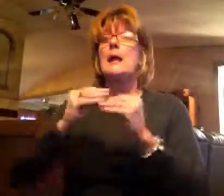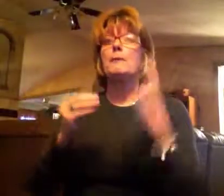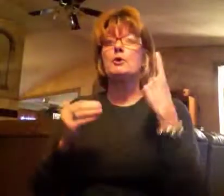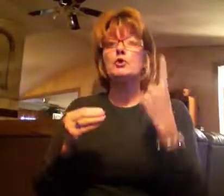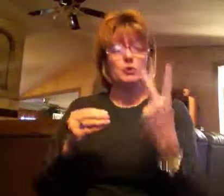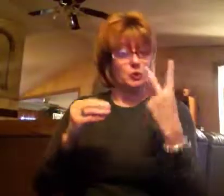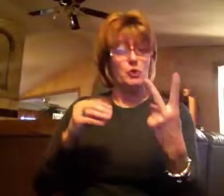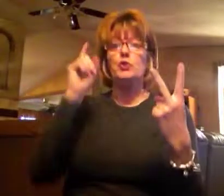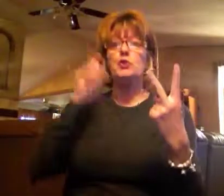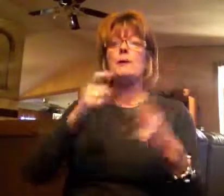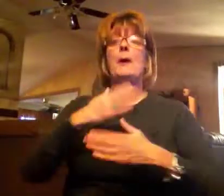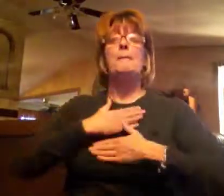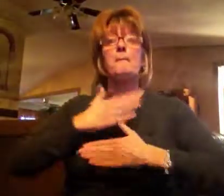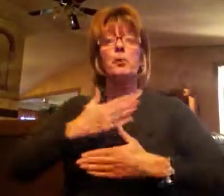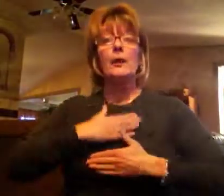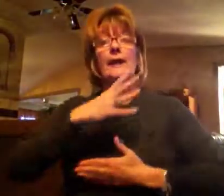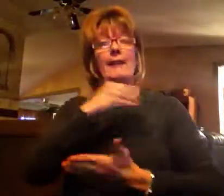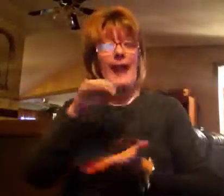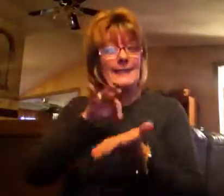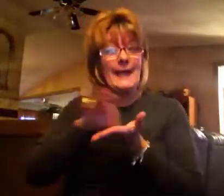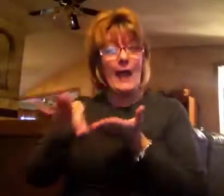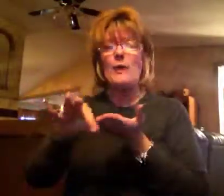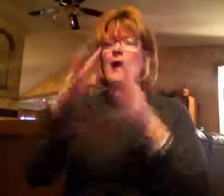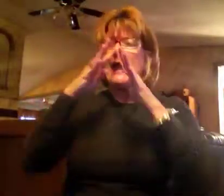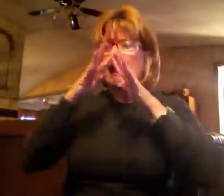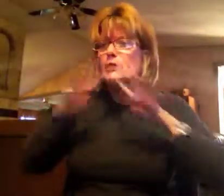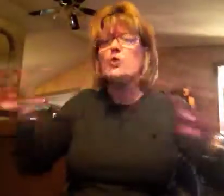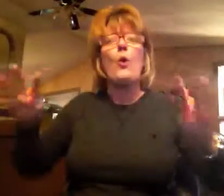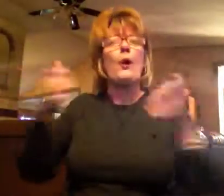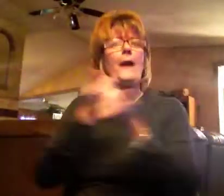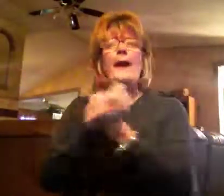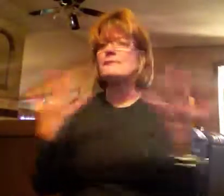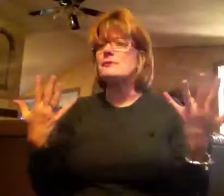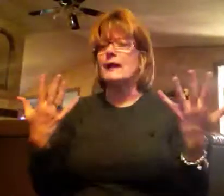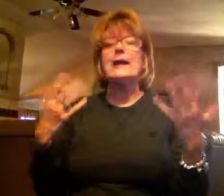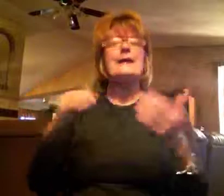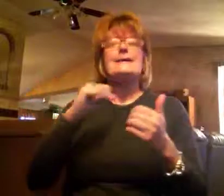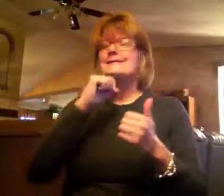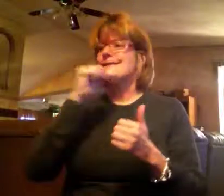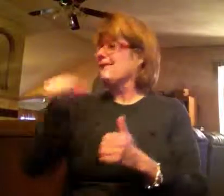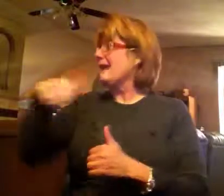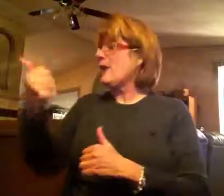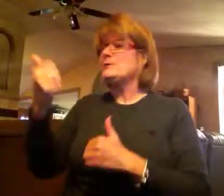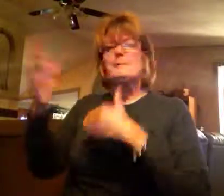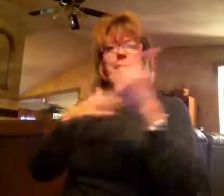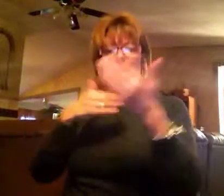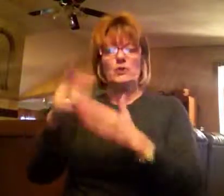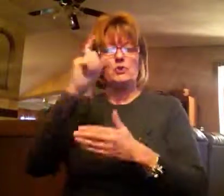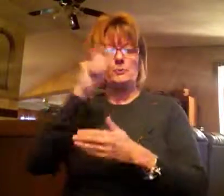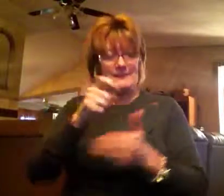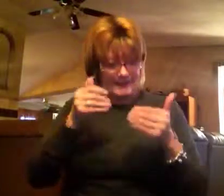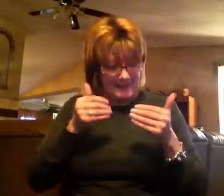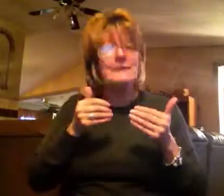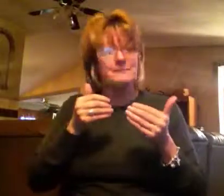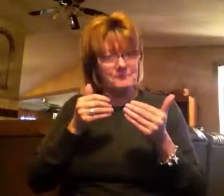count. I want you to ignore everything around you. Nothing else matters. Get through this. That's all that matters. And after you've recognized